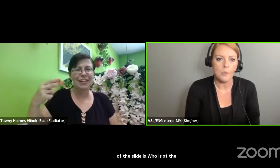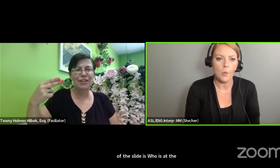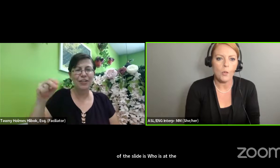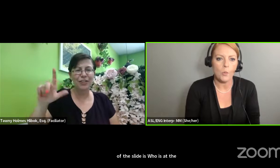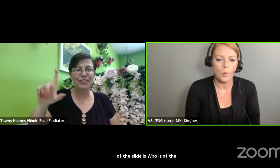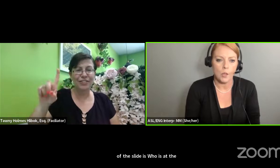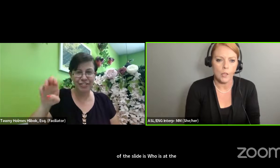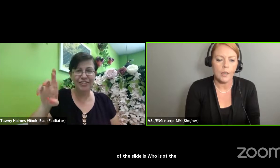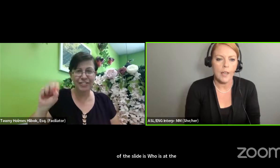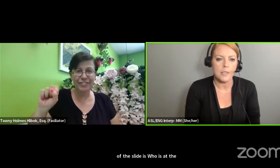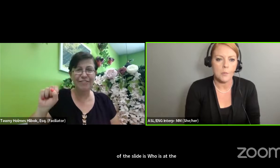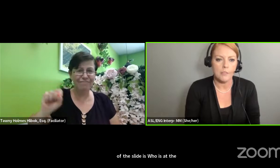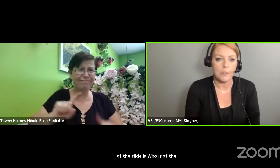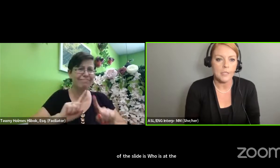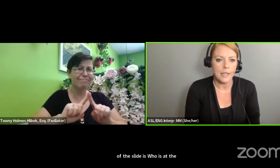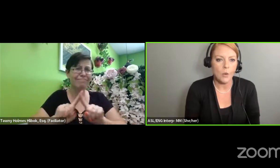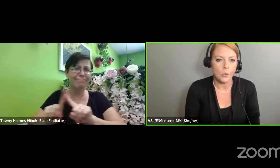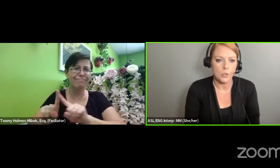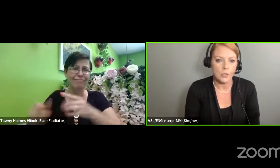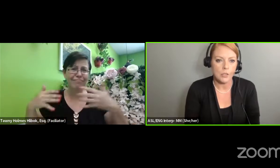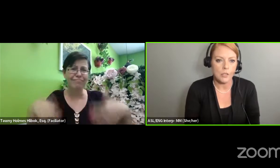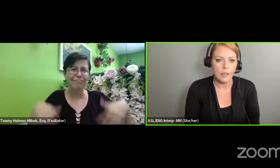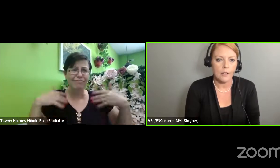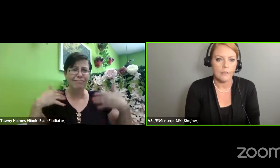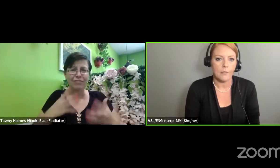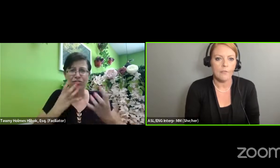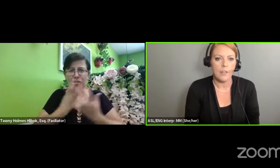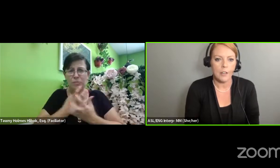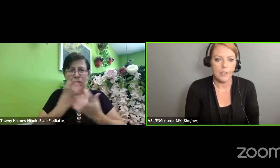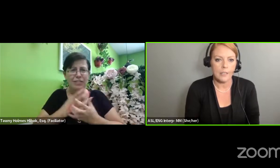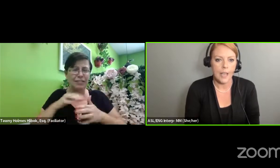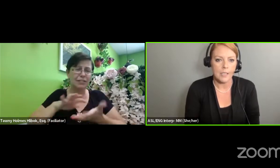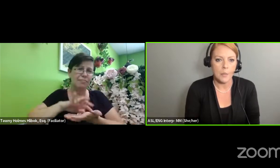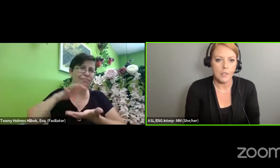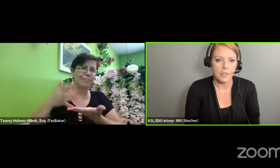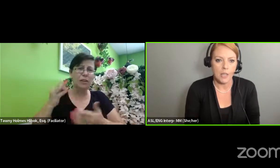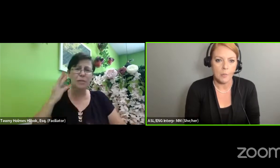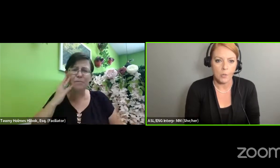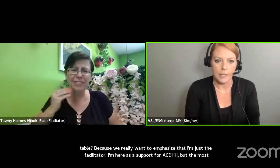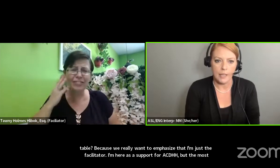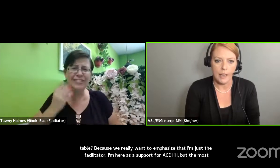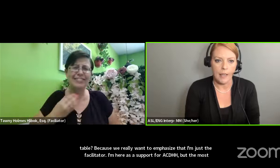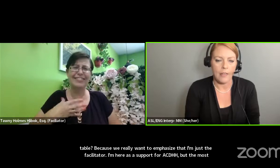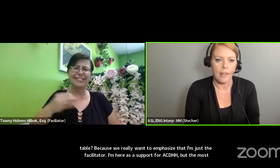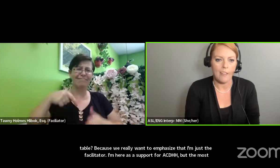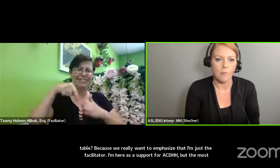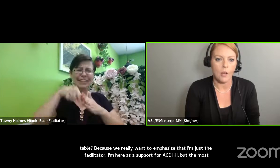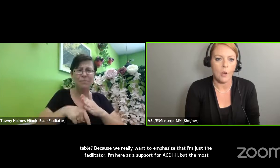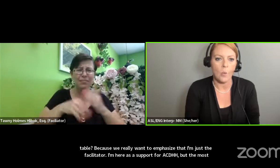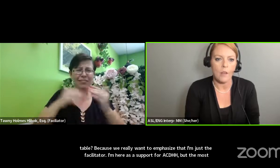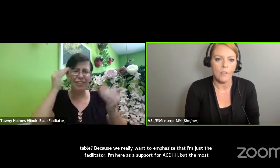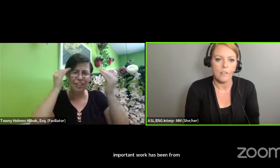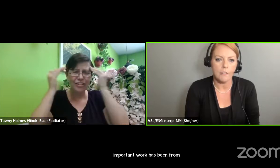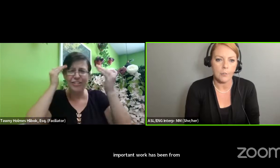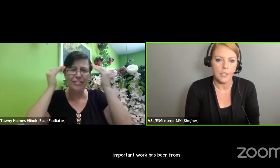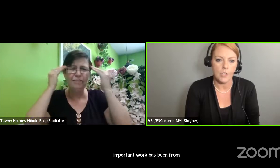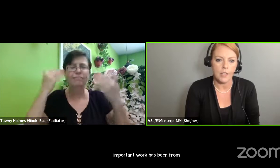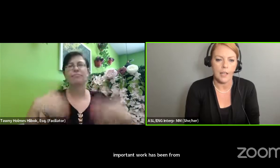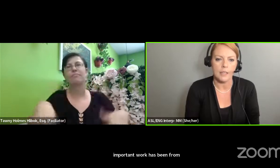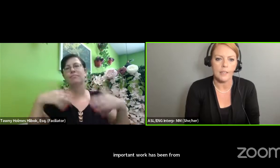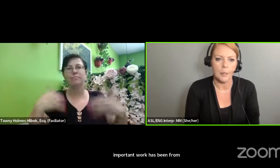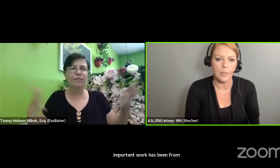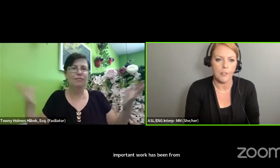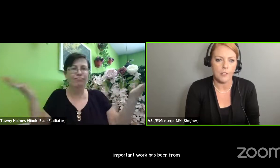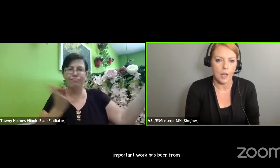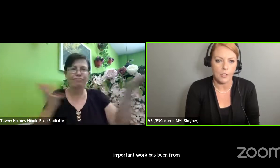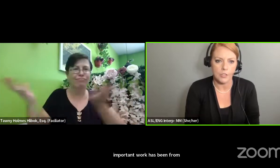the most important work has been from stakeholders, from various aspects of the community, and they have brought a wealth of information